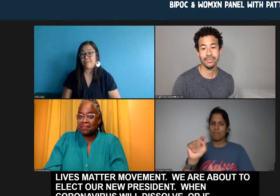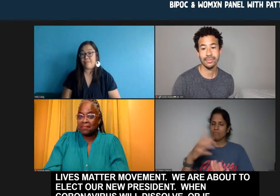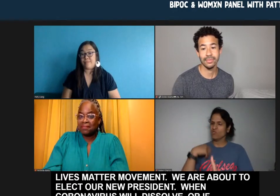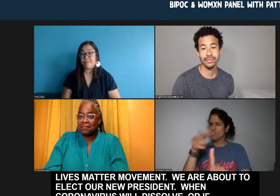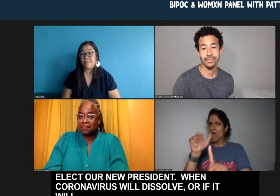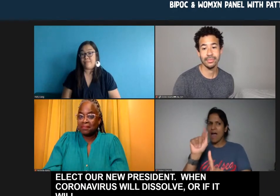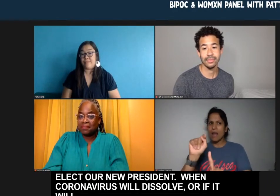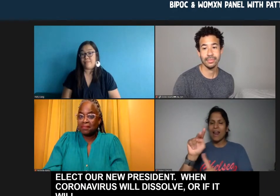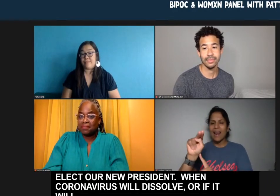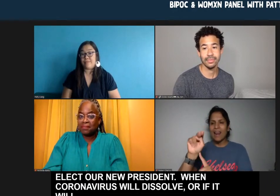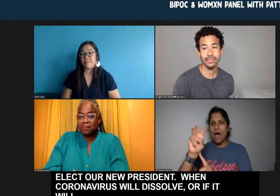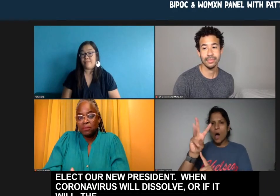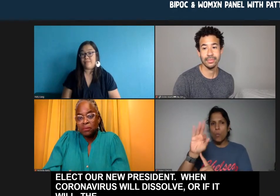stories that are going to be